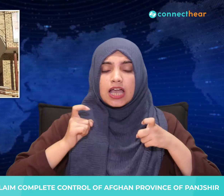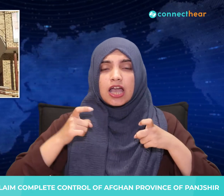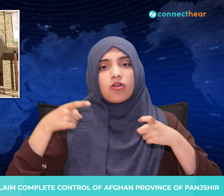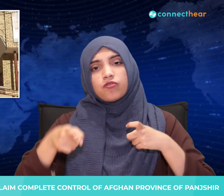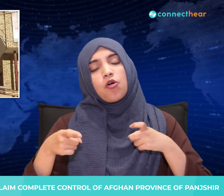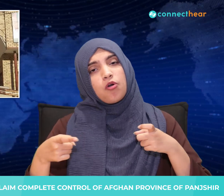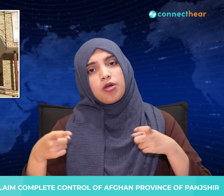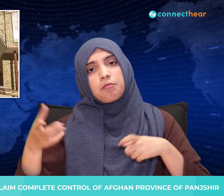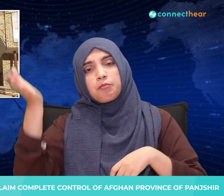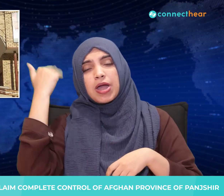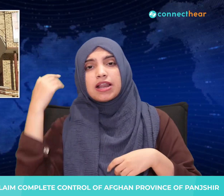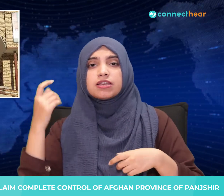to overcome in the past.